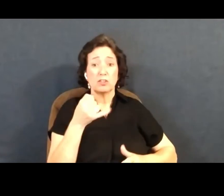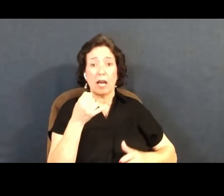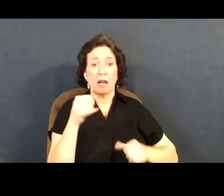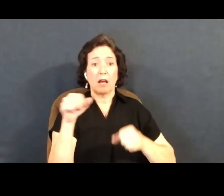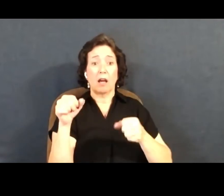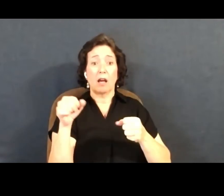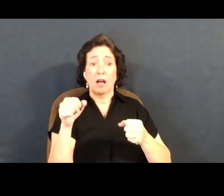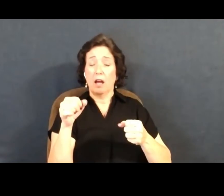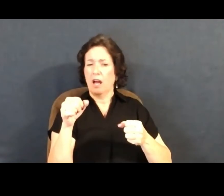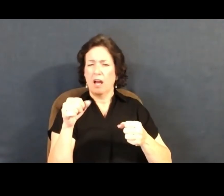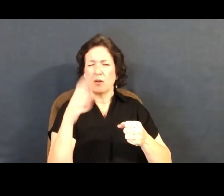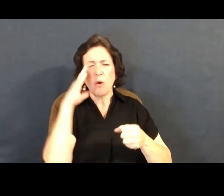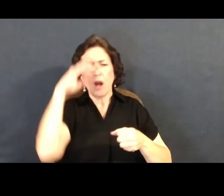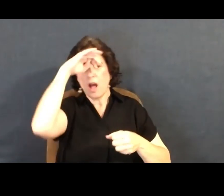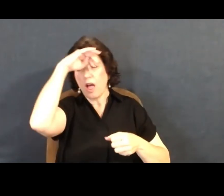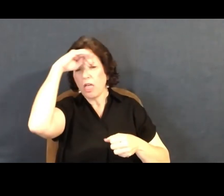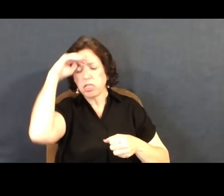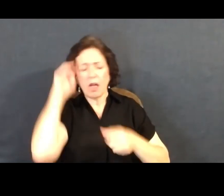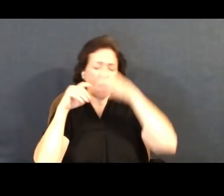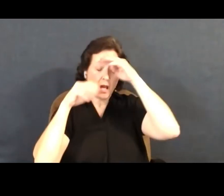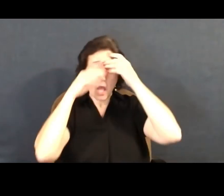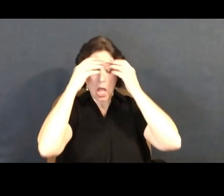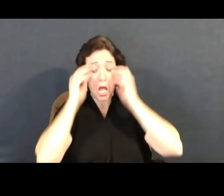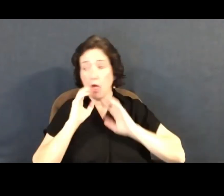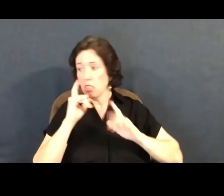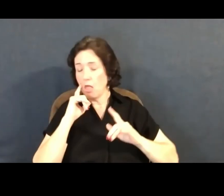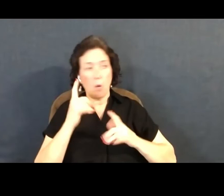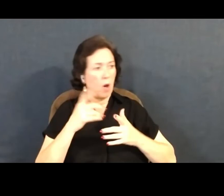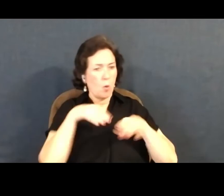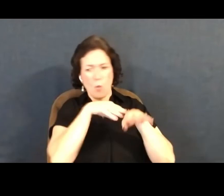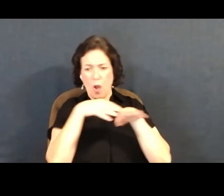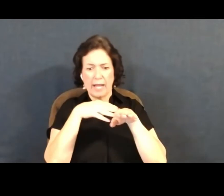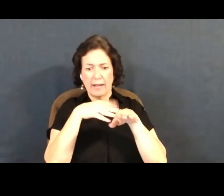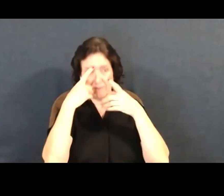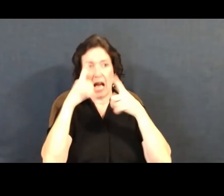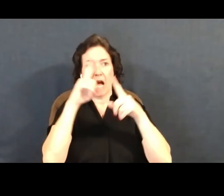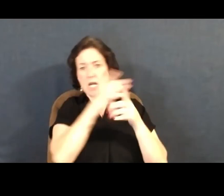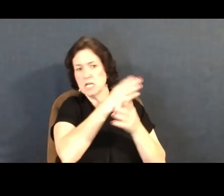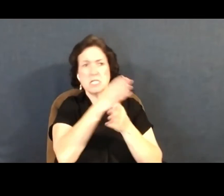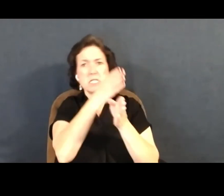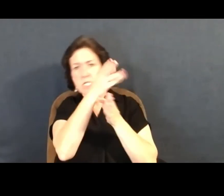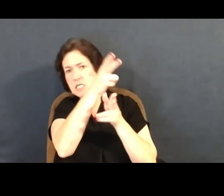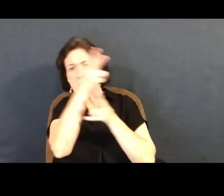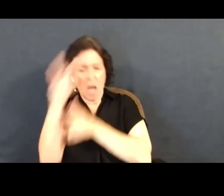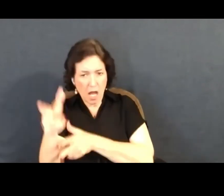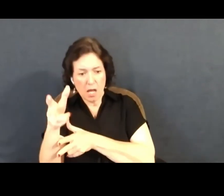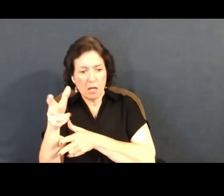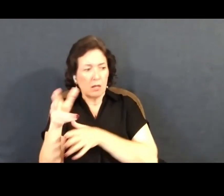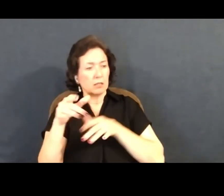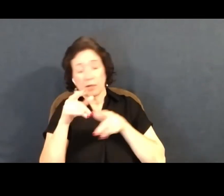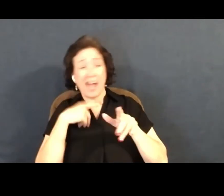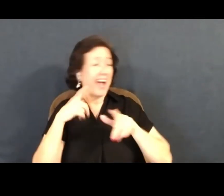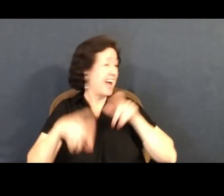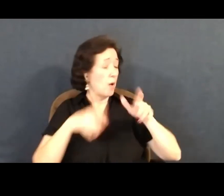he was sweating and trying to just get over the fact he got the wagon stopped and the tractor stopped. We ran past that woman sitting